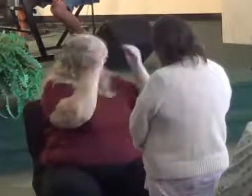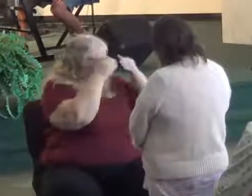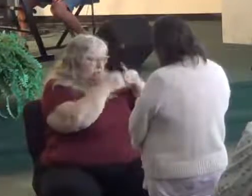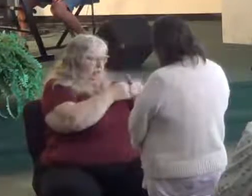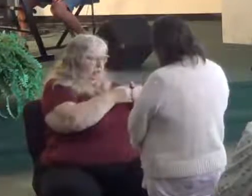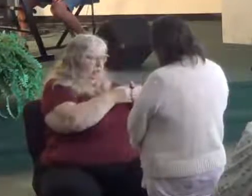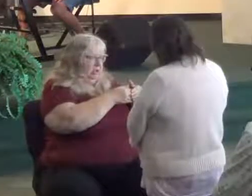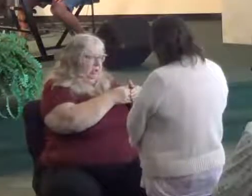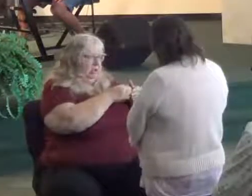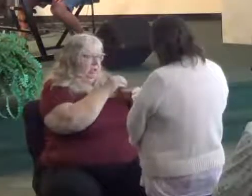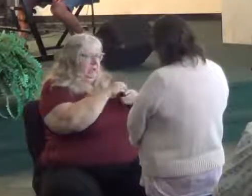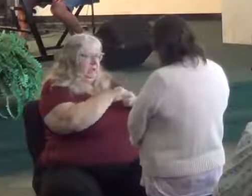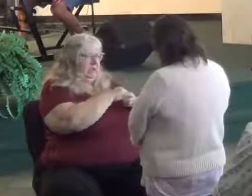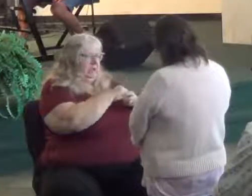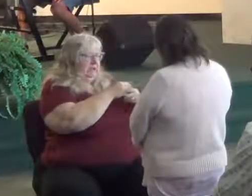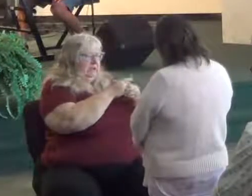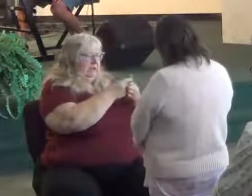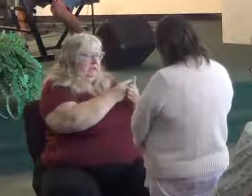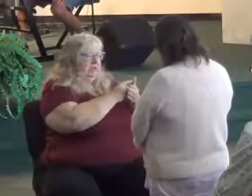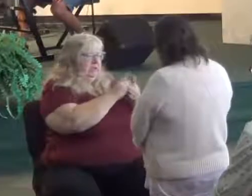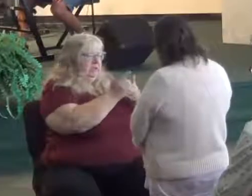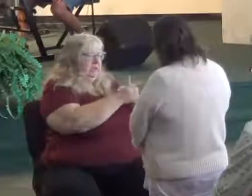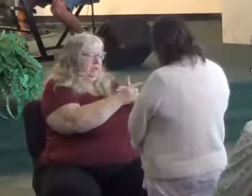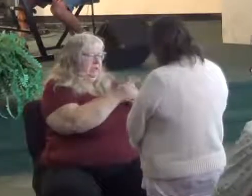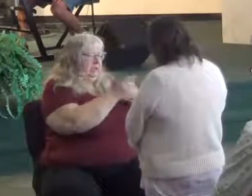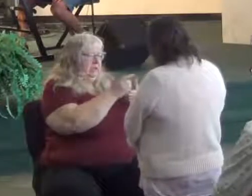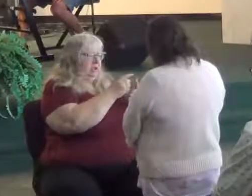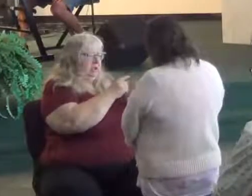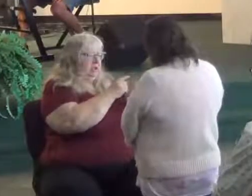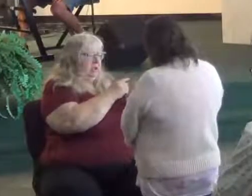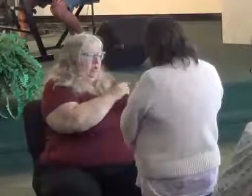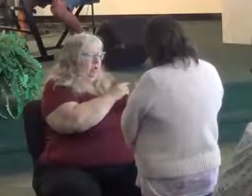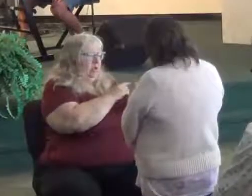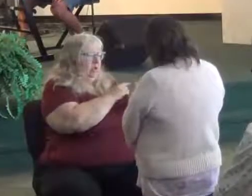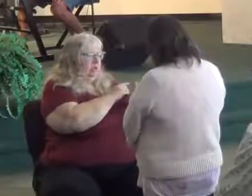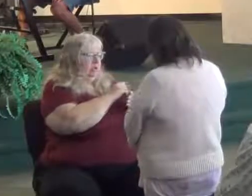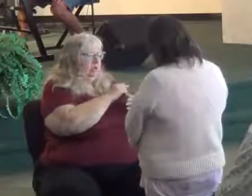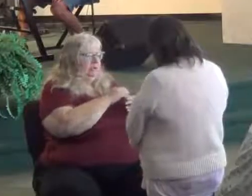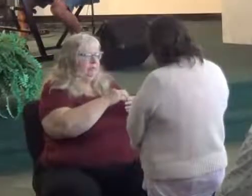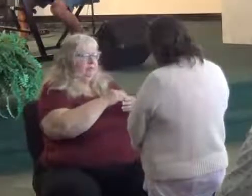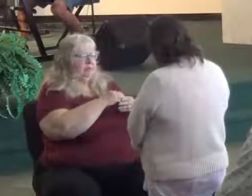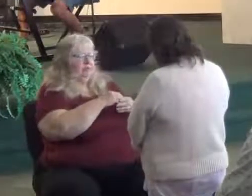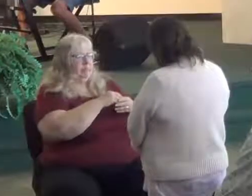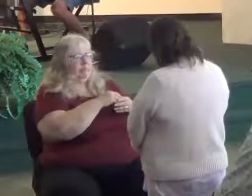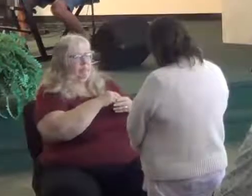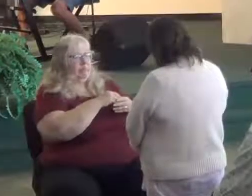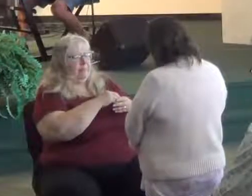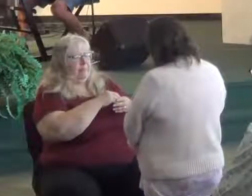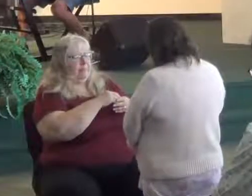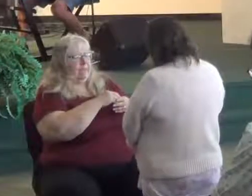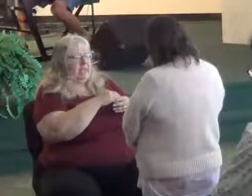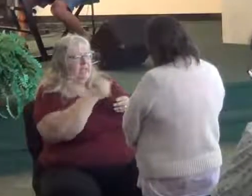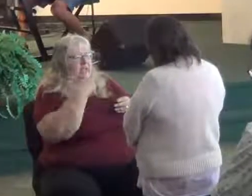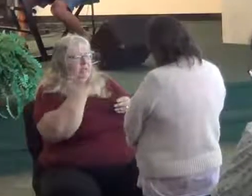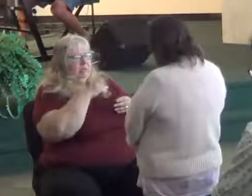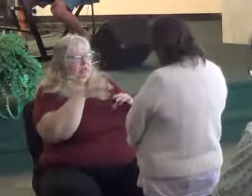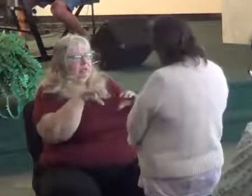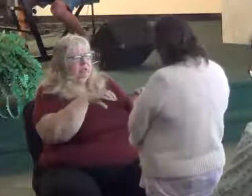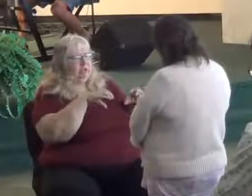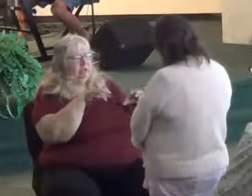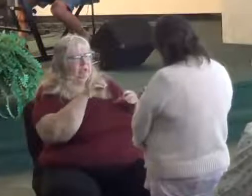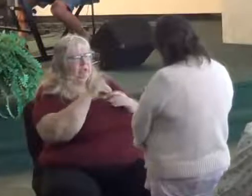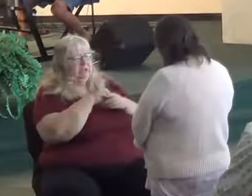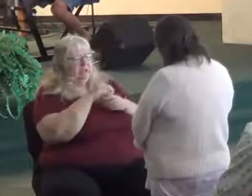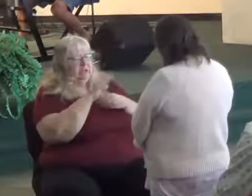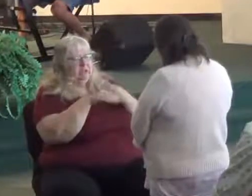come. So Lord, be with us. We praise you, we give you glory and honor. We do it all in the